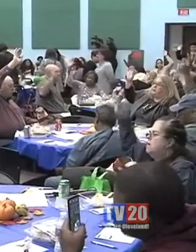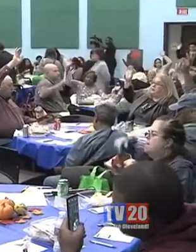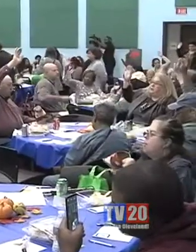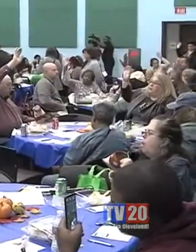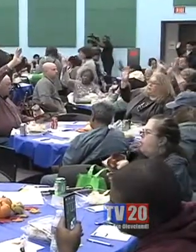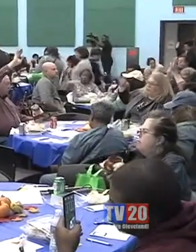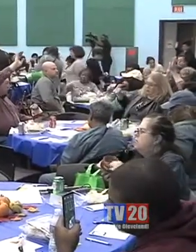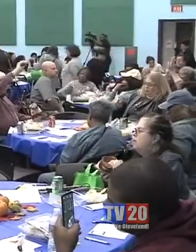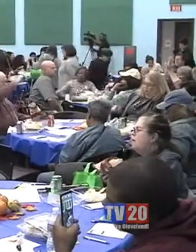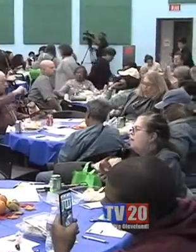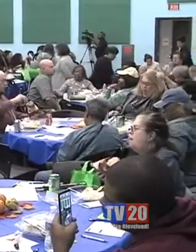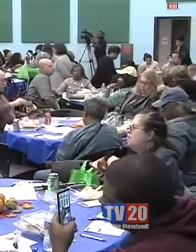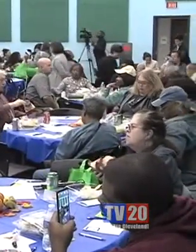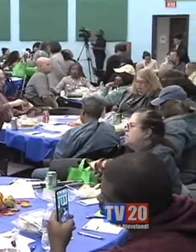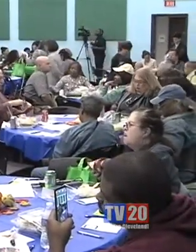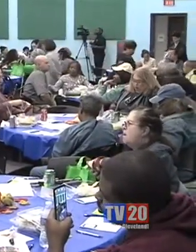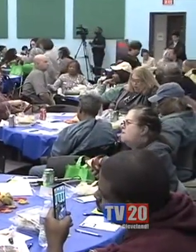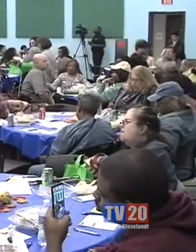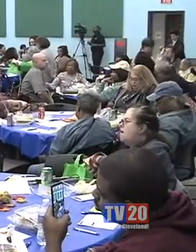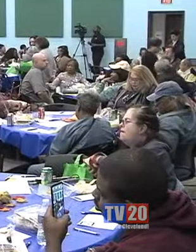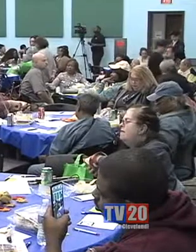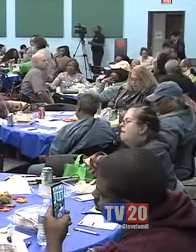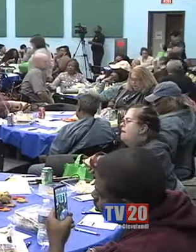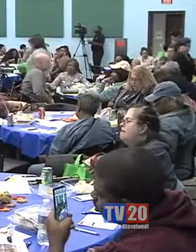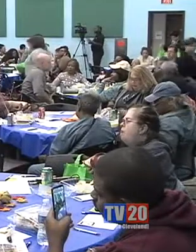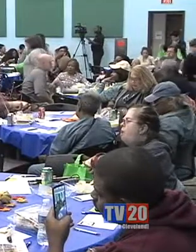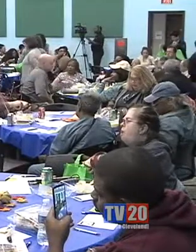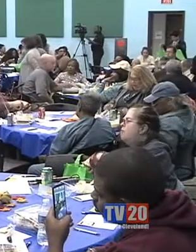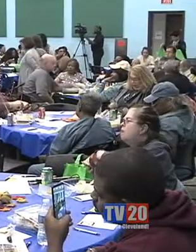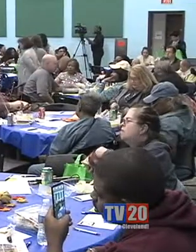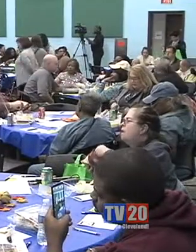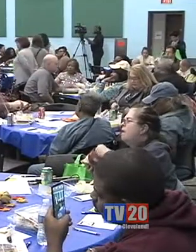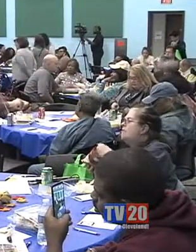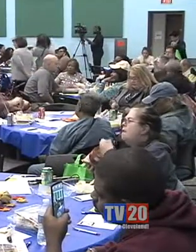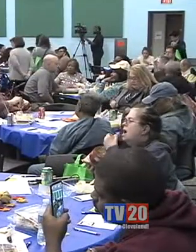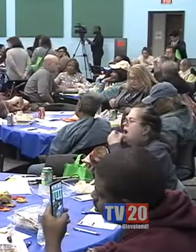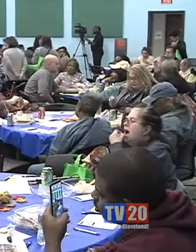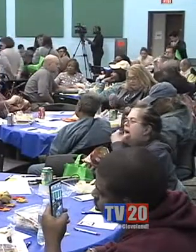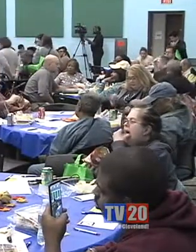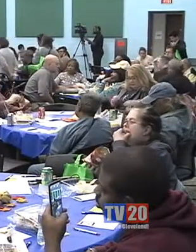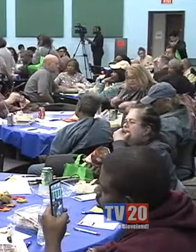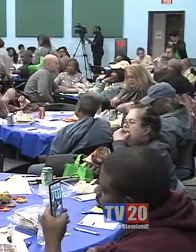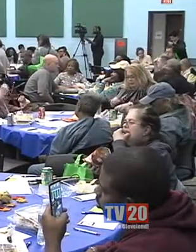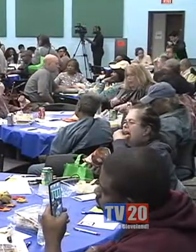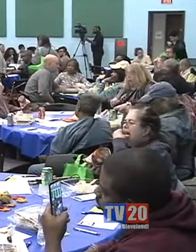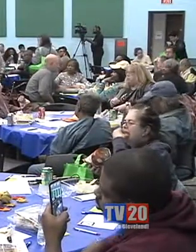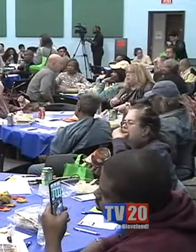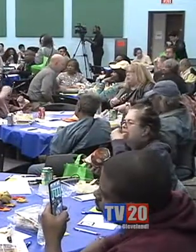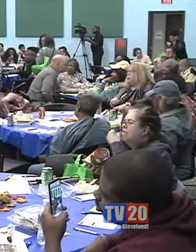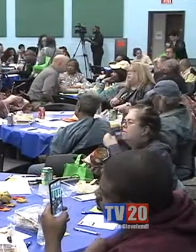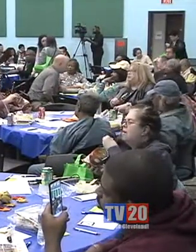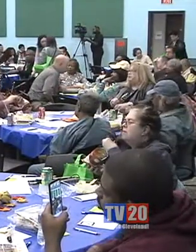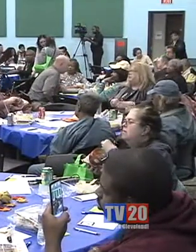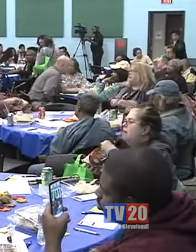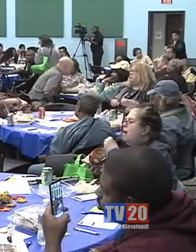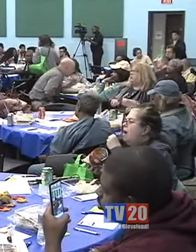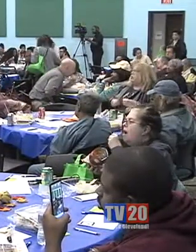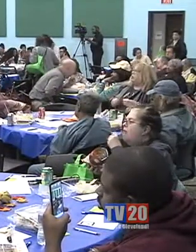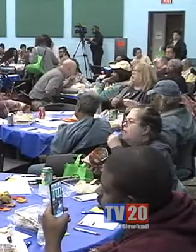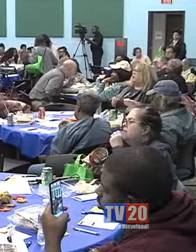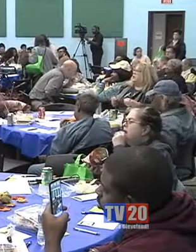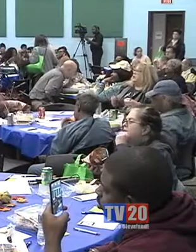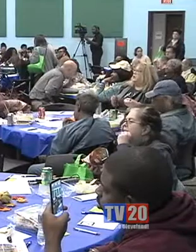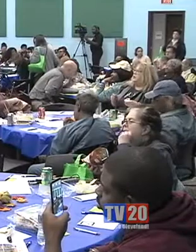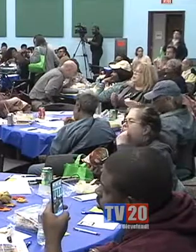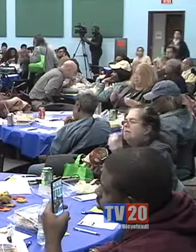good. Well, welcome. I worked back here in 2000, and it was then that I learned that this building is shaped like an